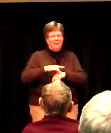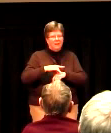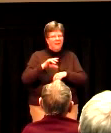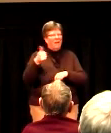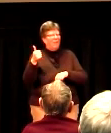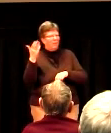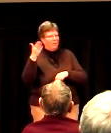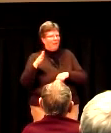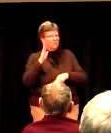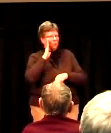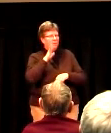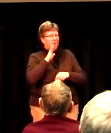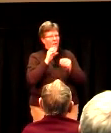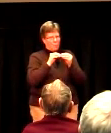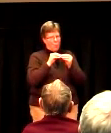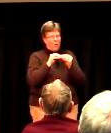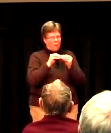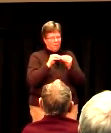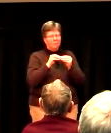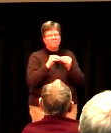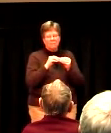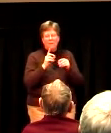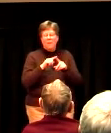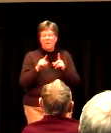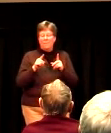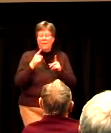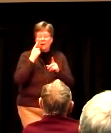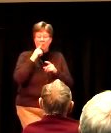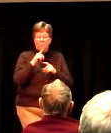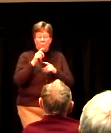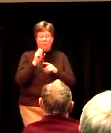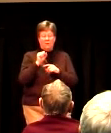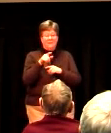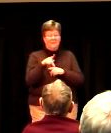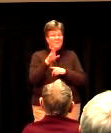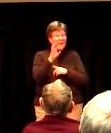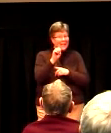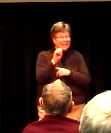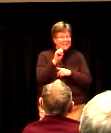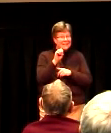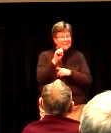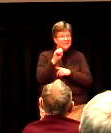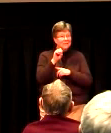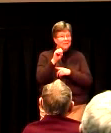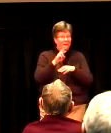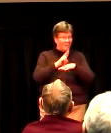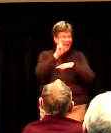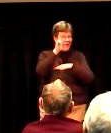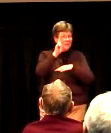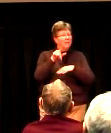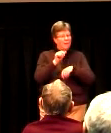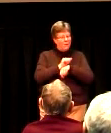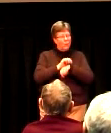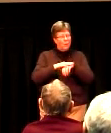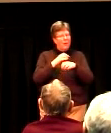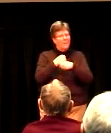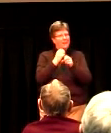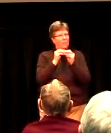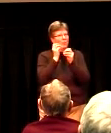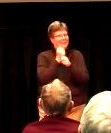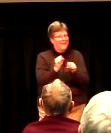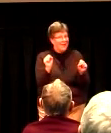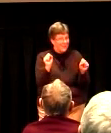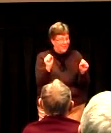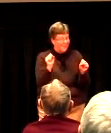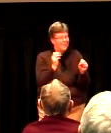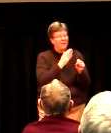that next week, what they're doing with satellite record. But in terms of space flight, or flight in general, they are working on making it safer.